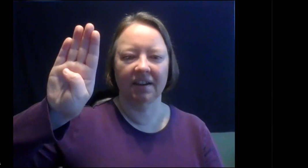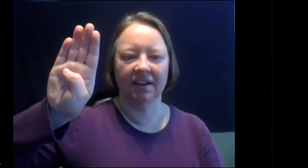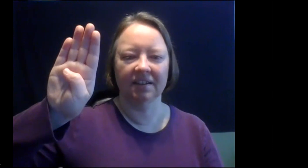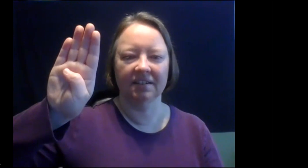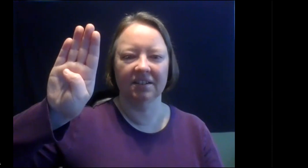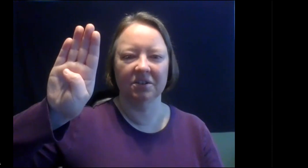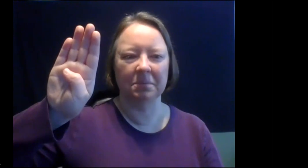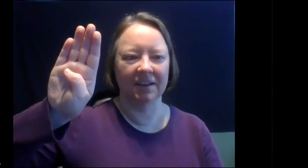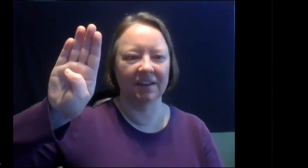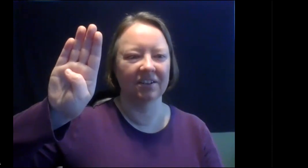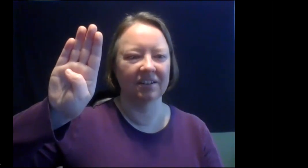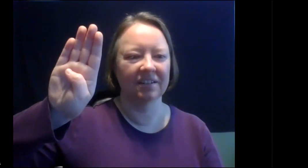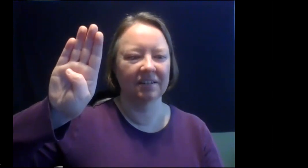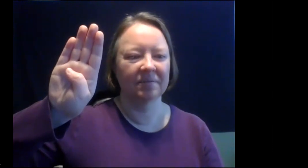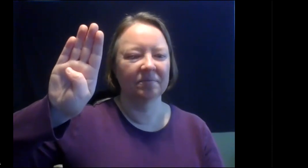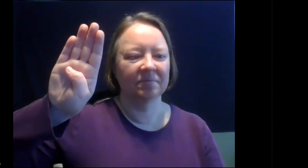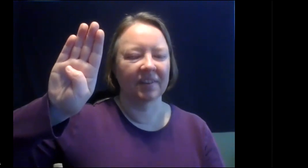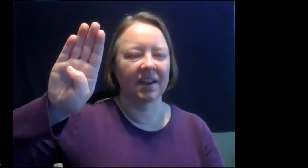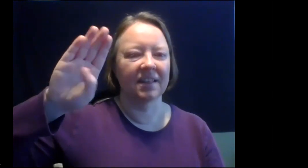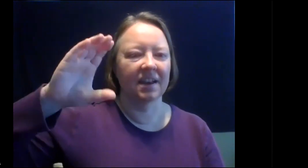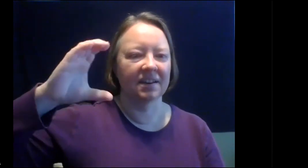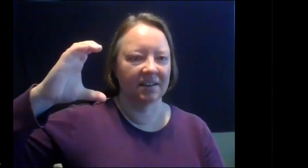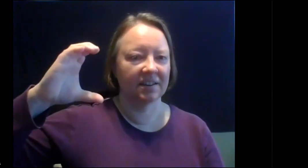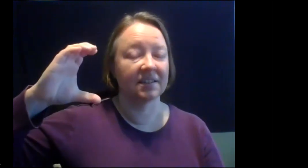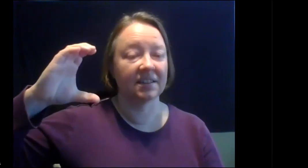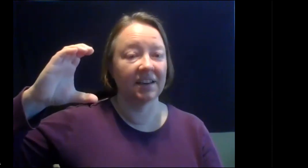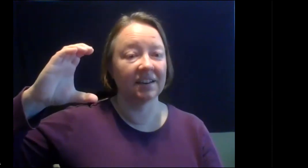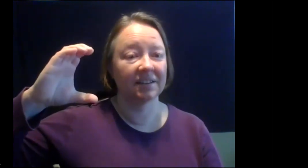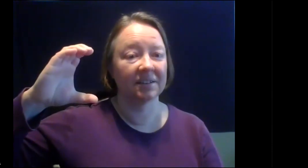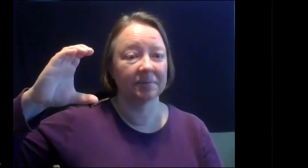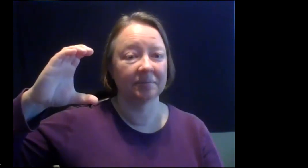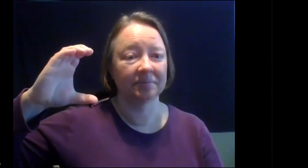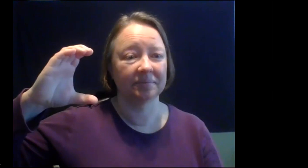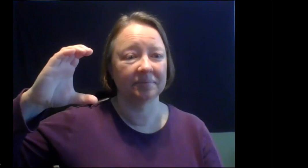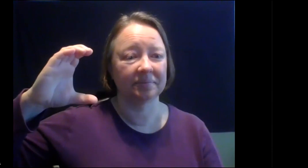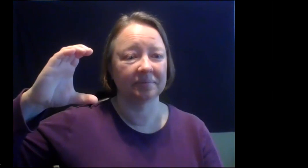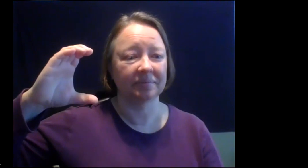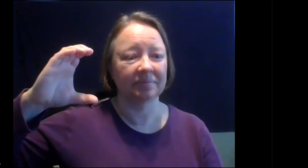Okay, so there's a B, good. And then C.